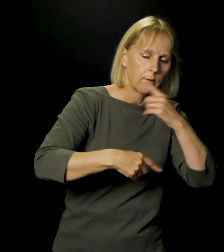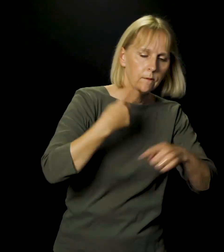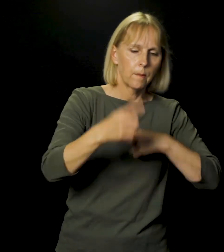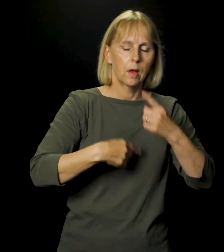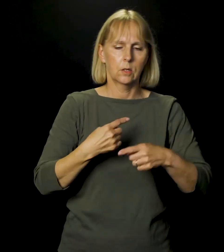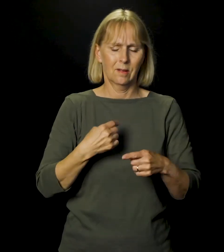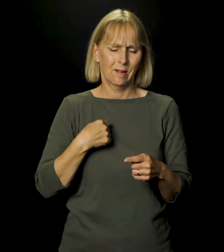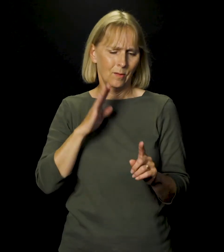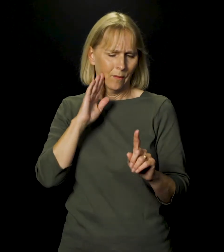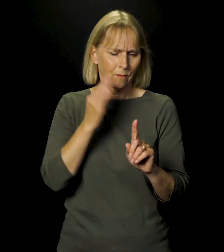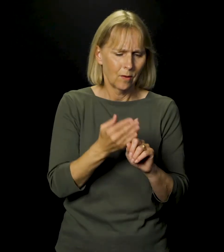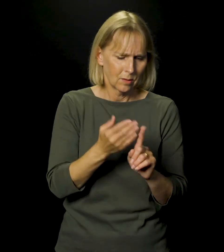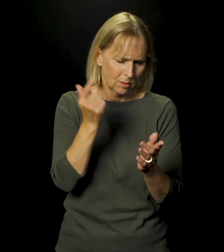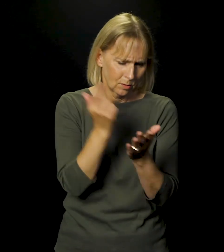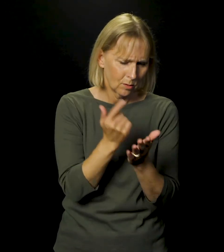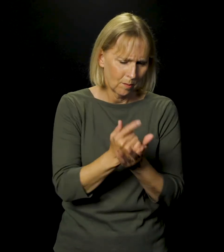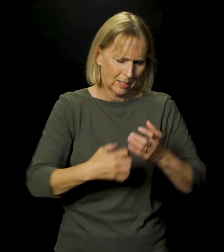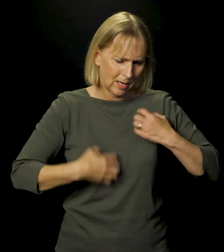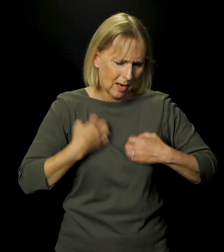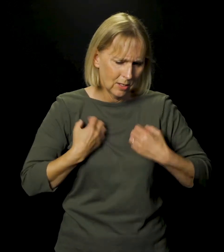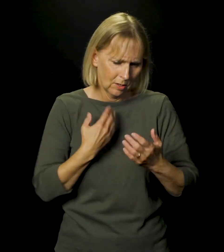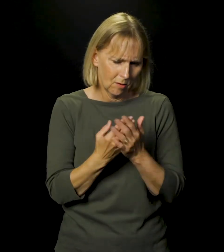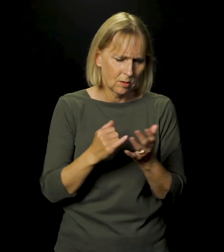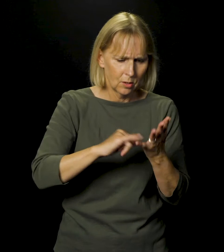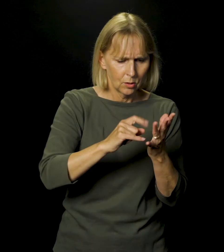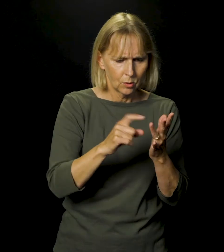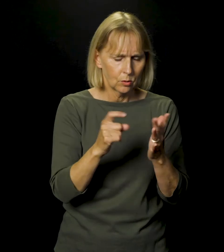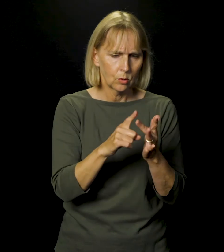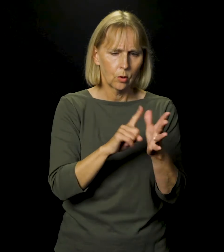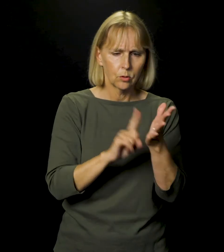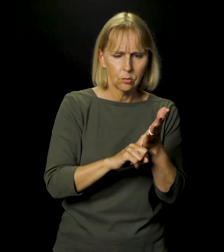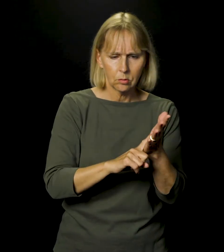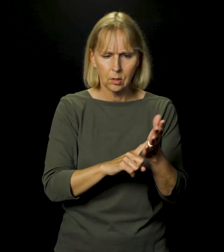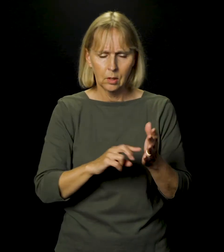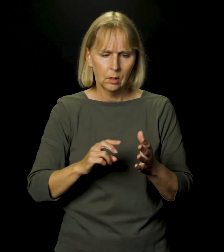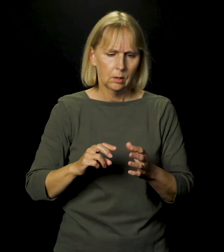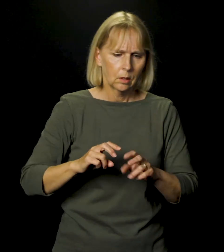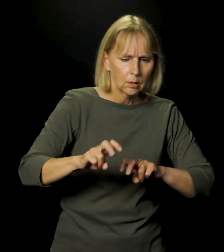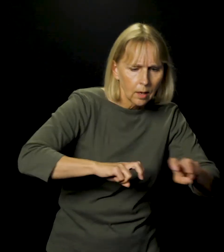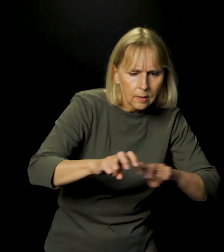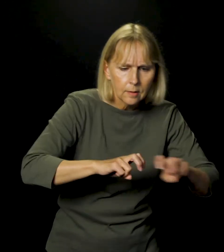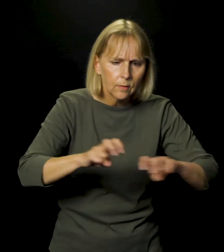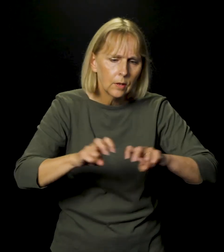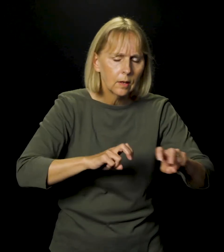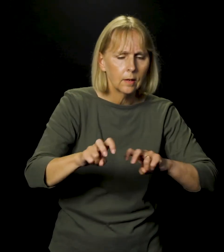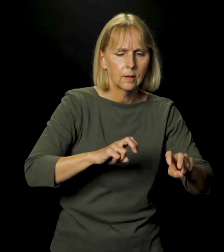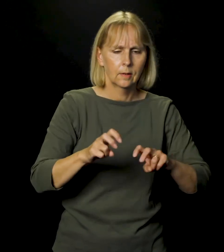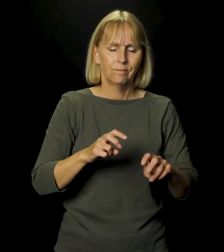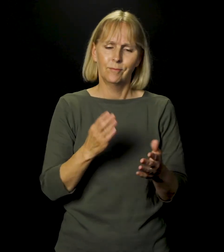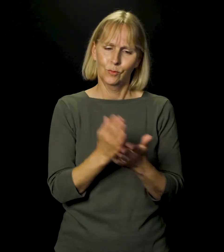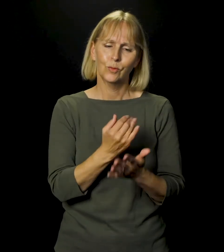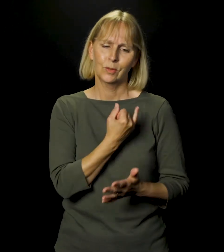social interactions than we have to you at times, Lord God. God, where we are guilty of allowing